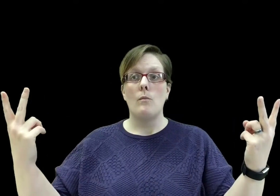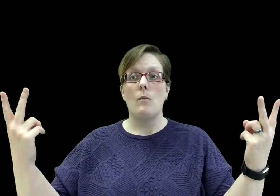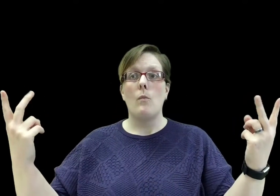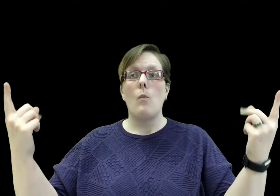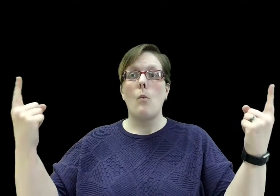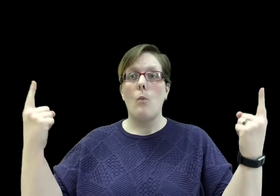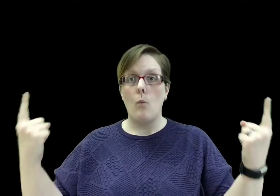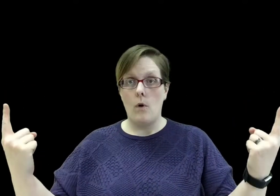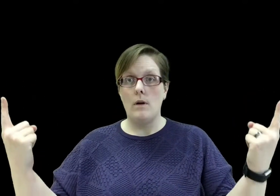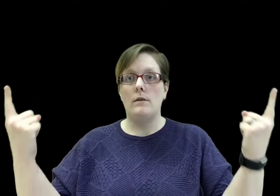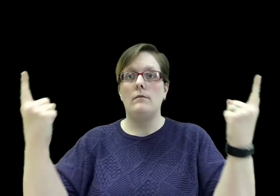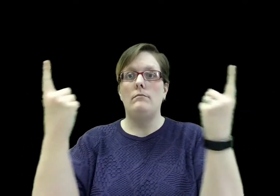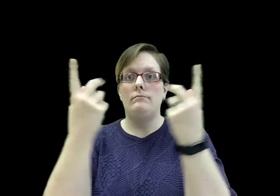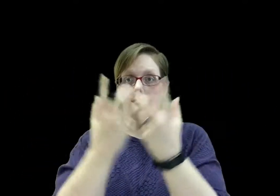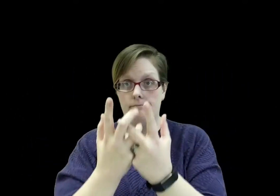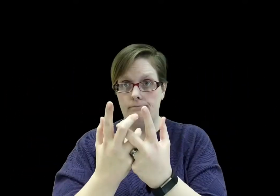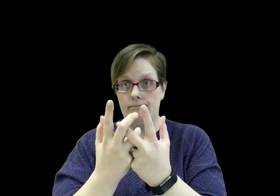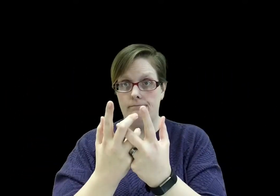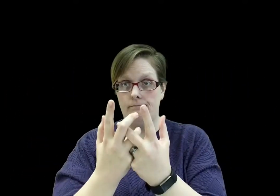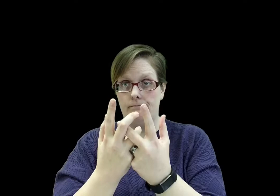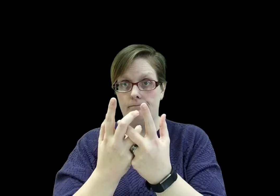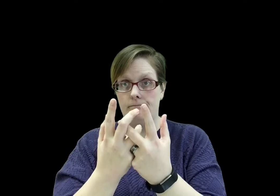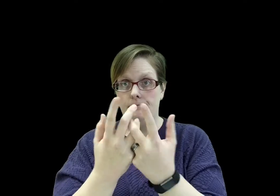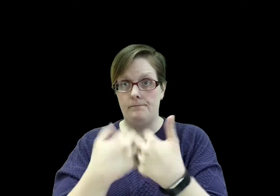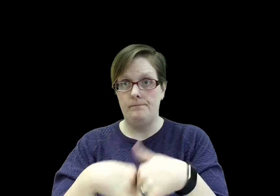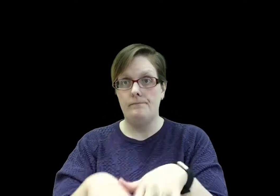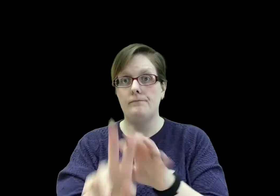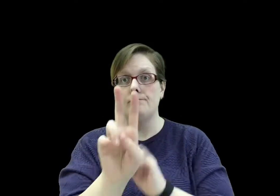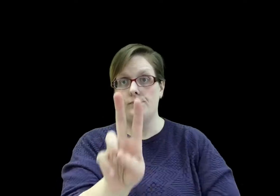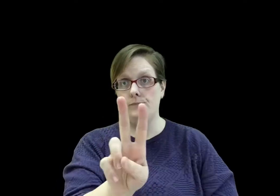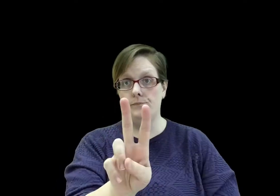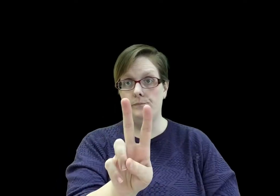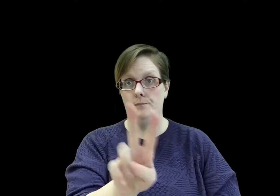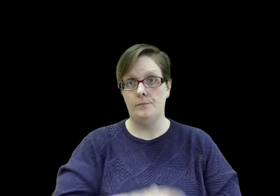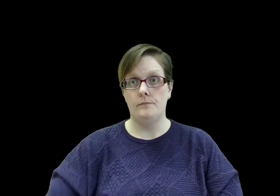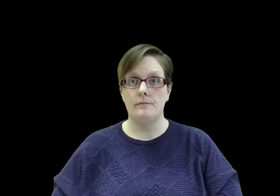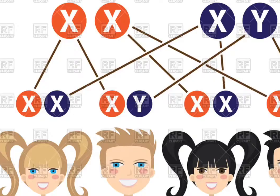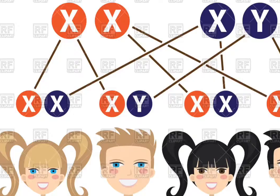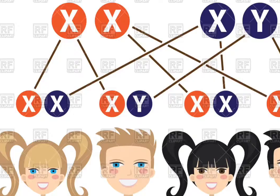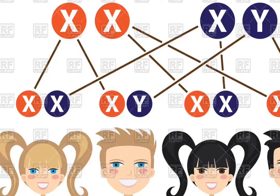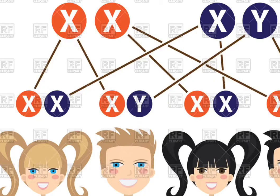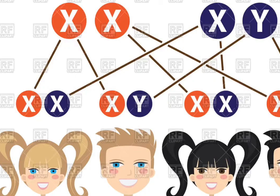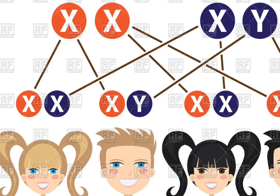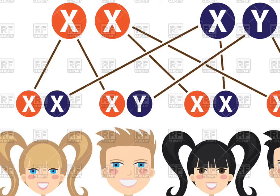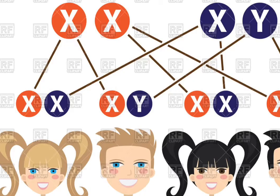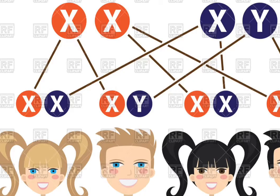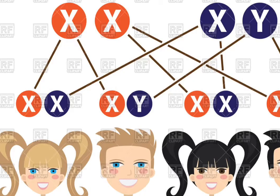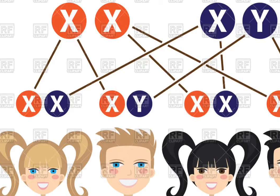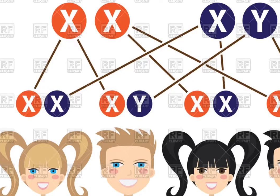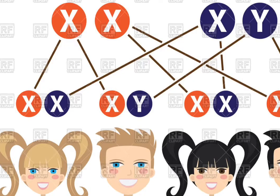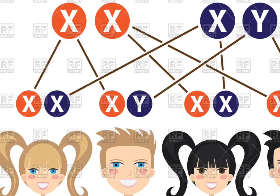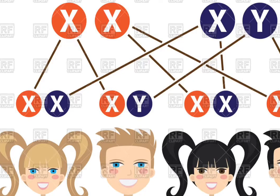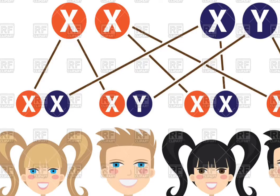give both. They only give 1. And that's how the new plant gets 2.